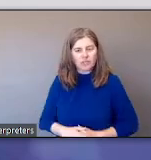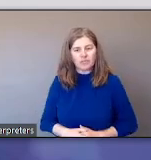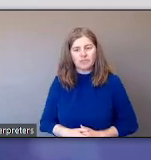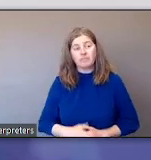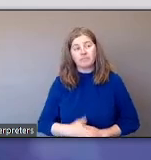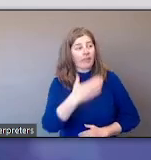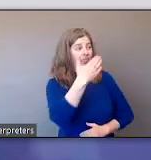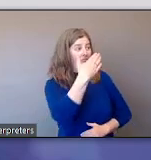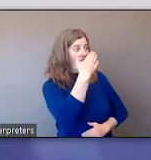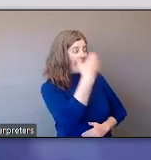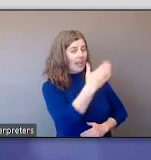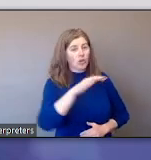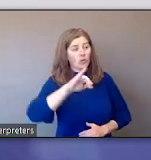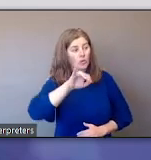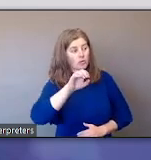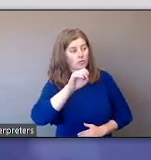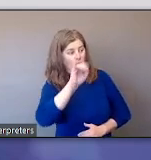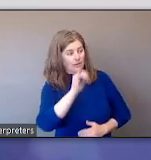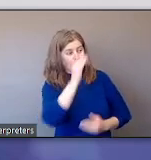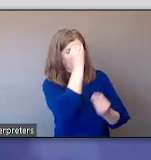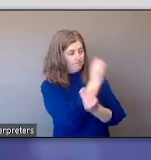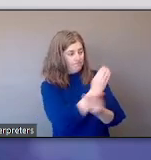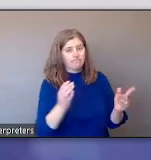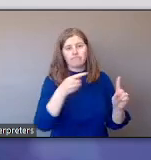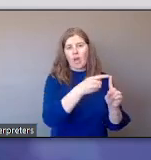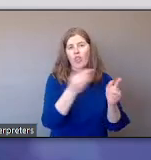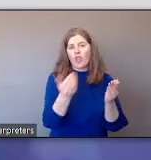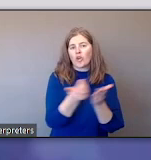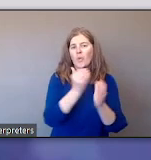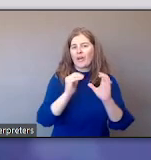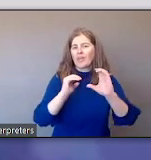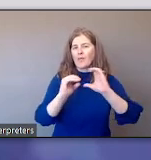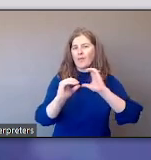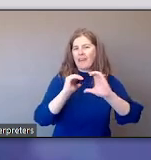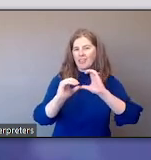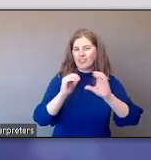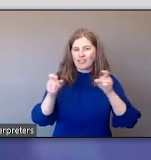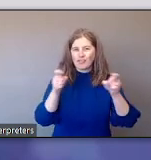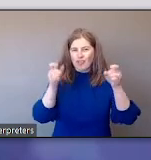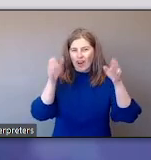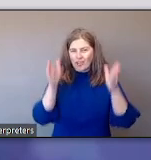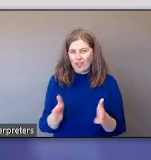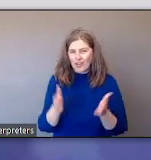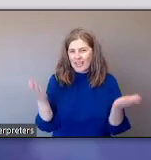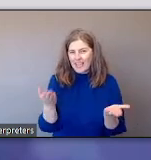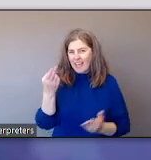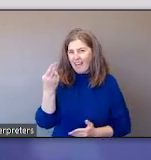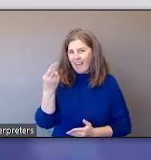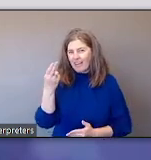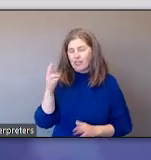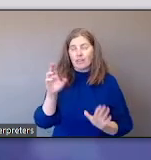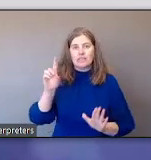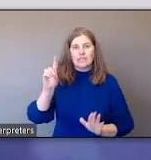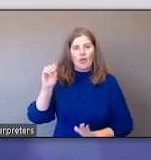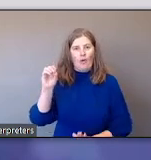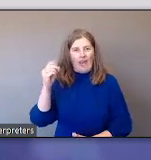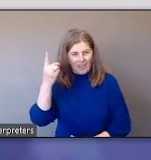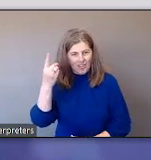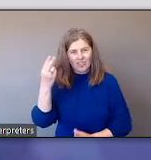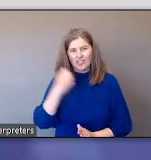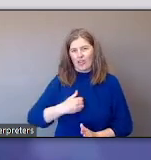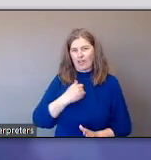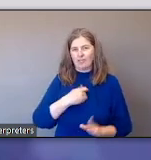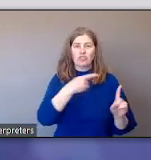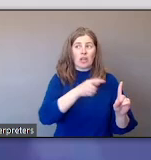Thank you very much, Jody. And Jody is our new communications director at DOH. Sorry, she was